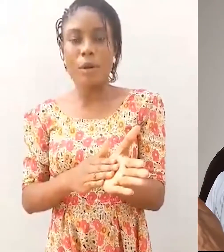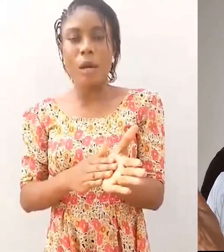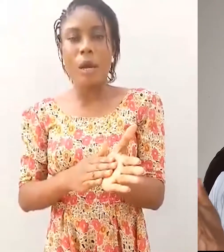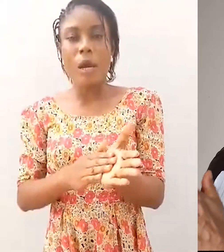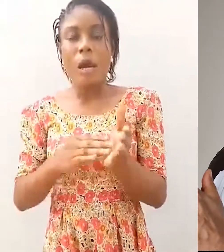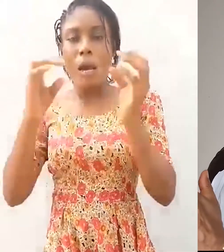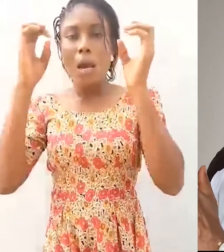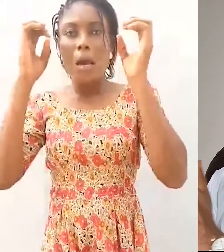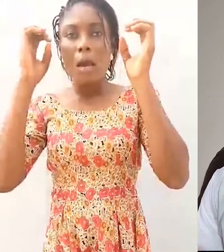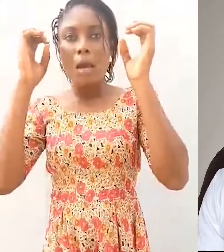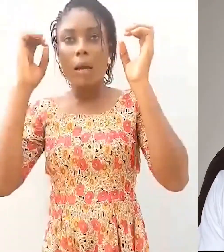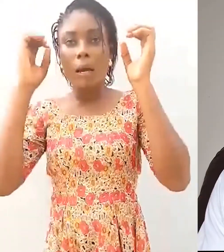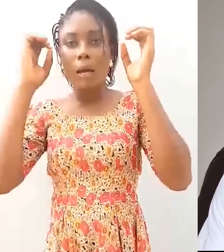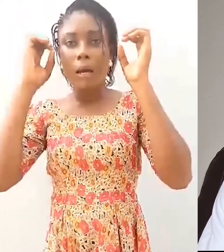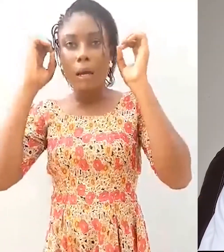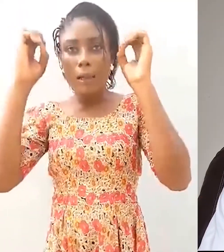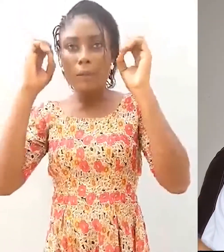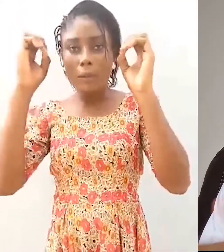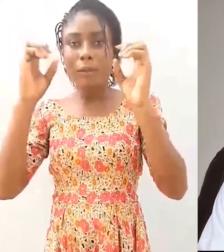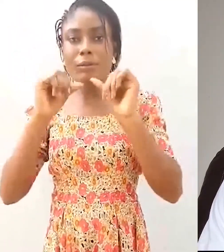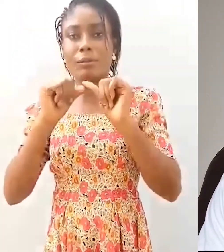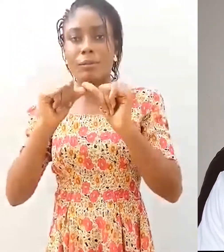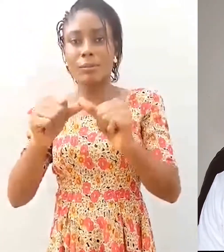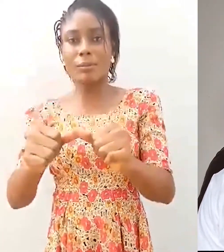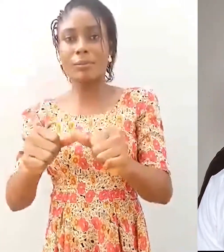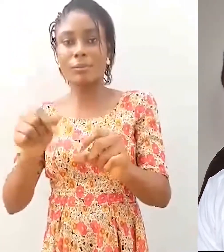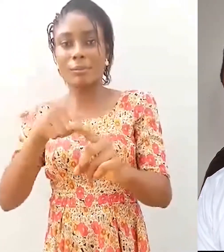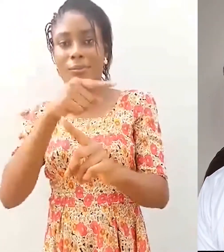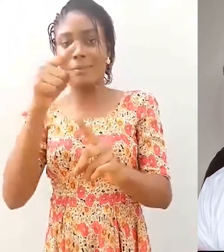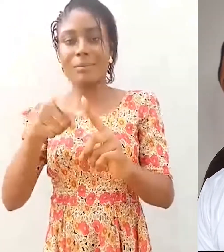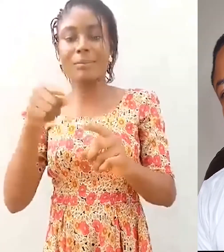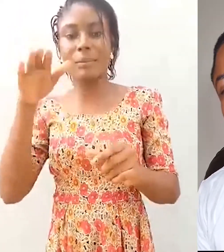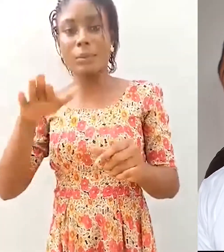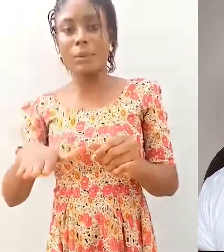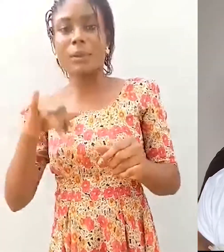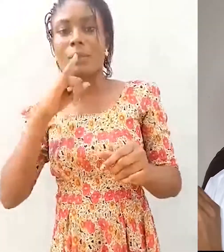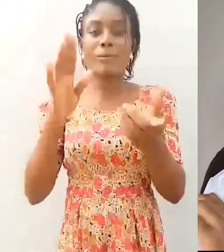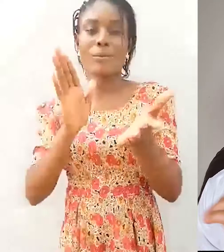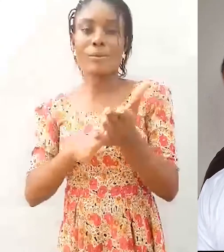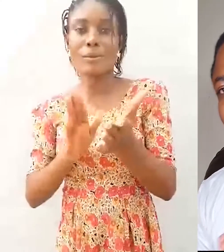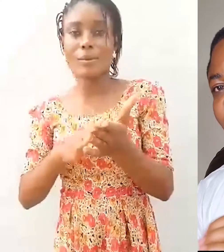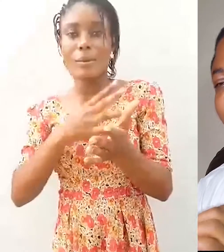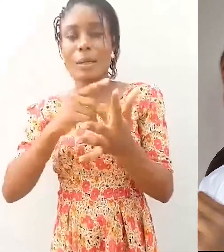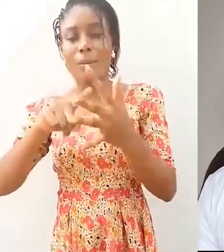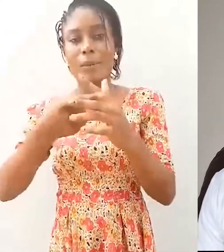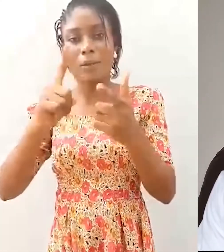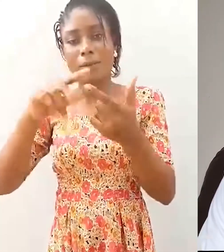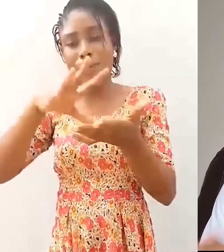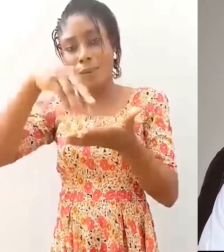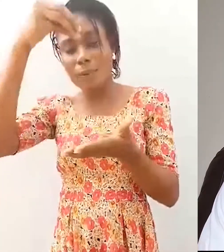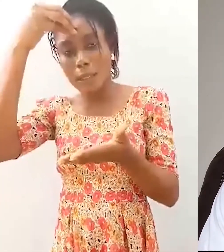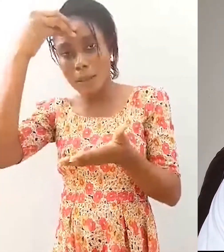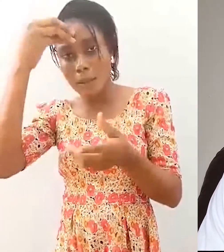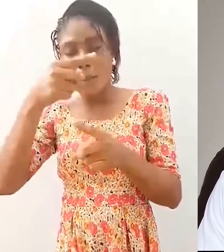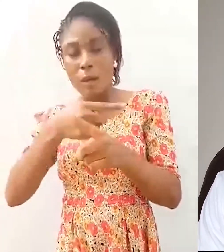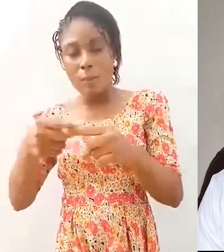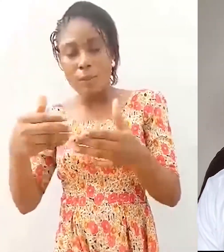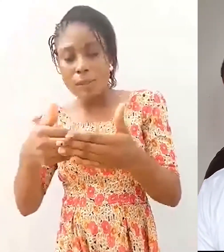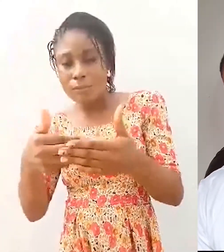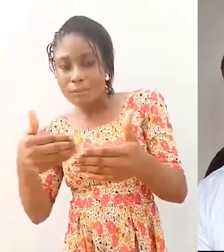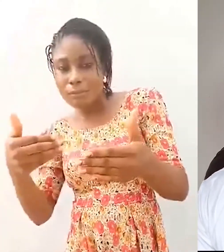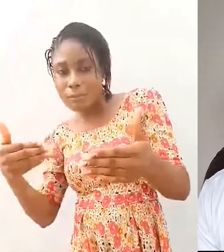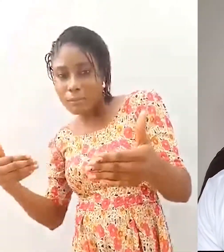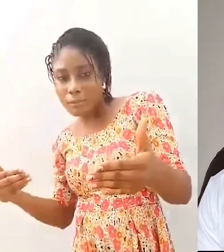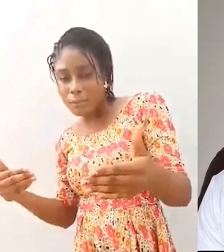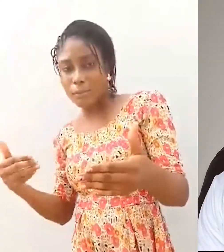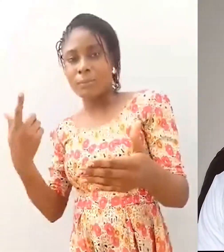to school. Literacy and education continue when a child is enrolled in school and begins